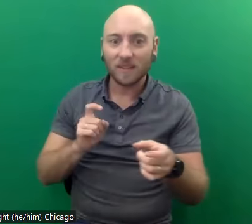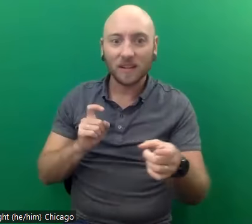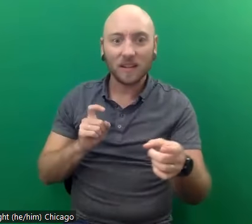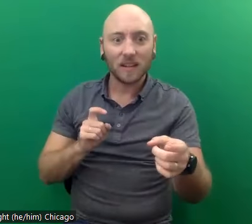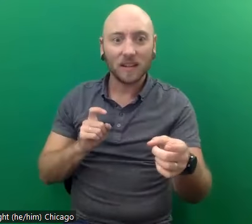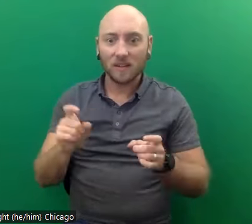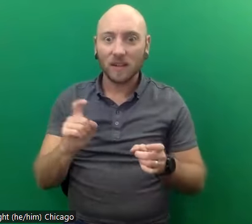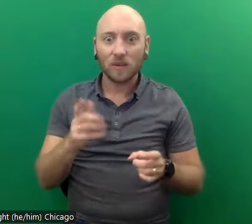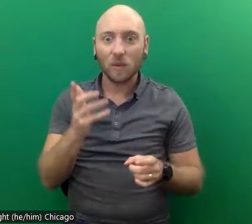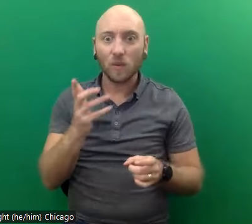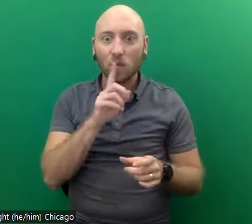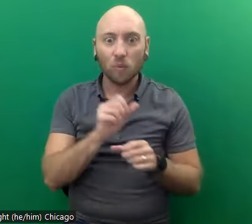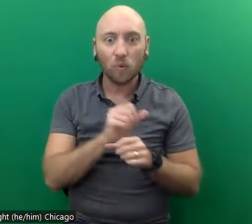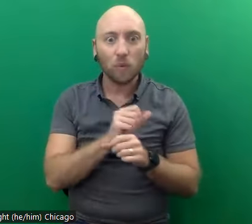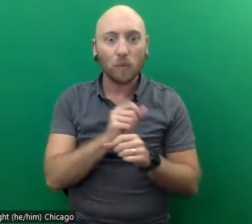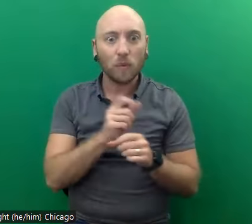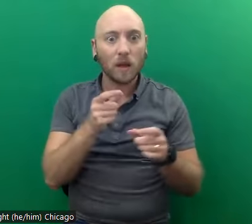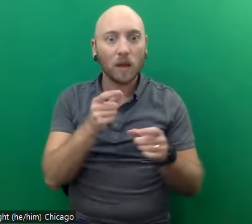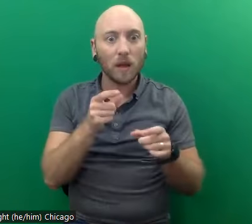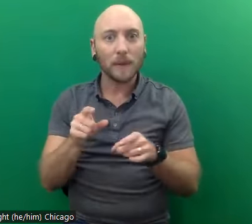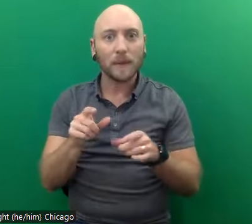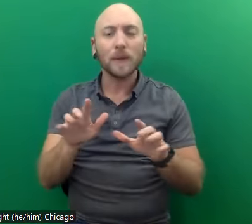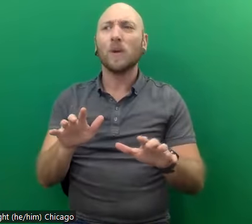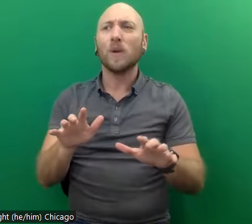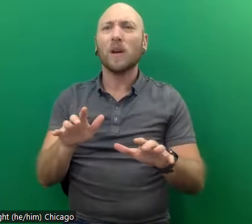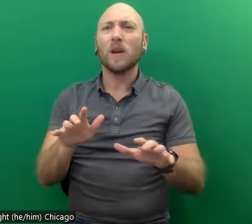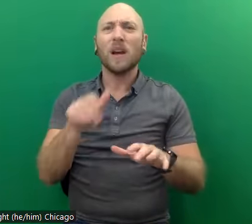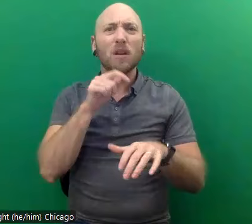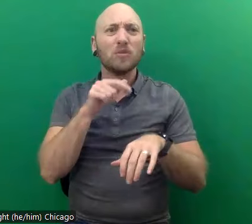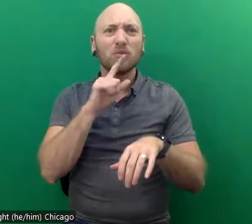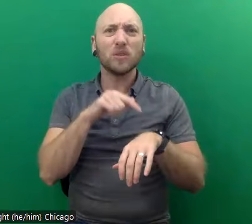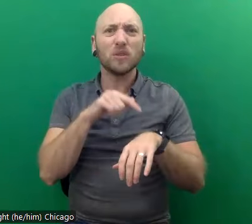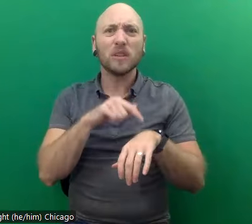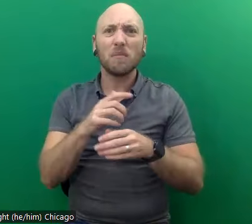And I don't know how much time I have left.